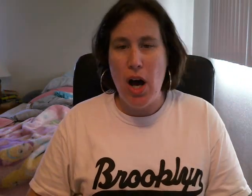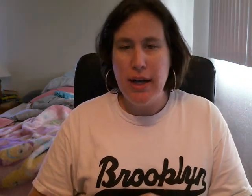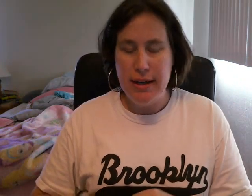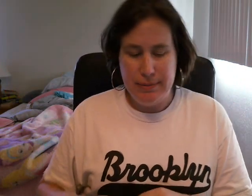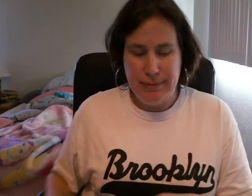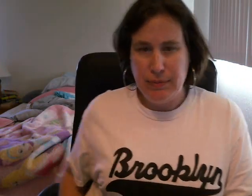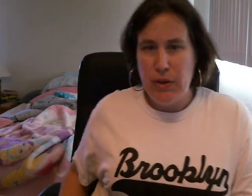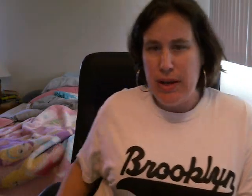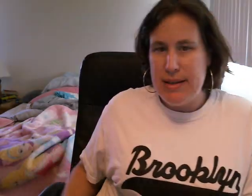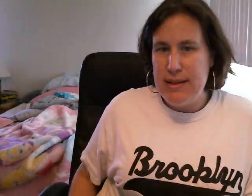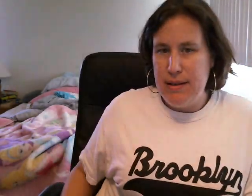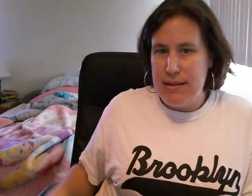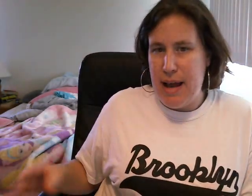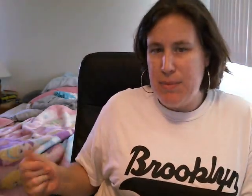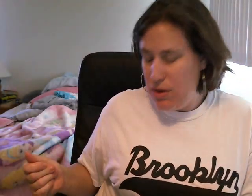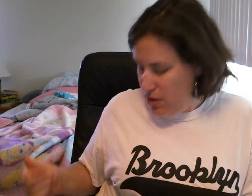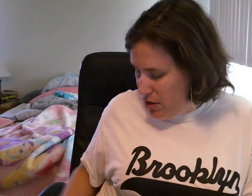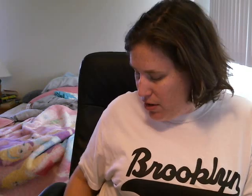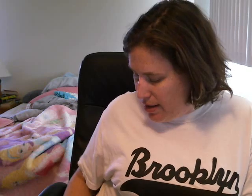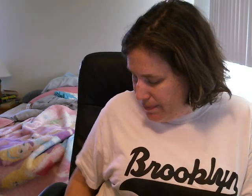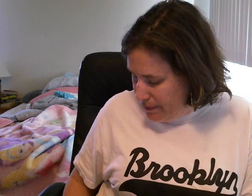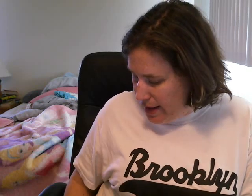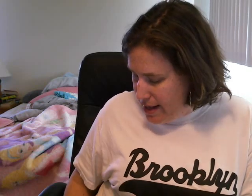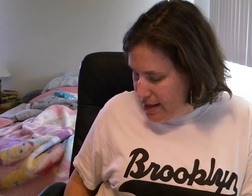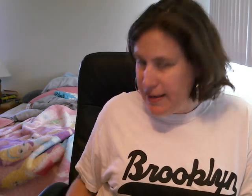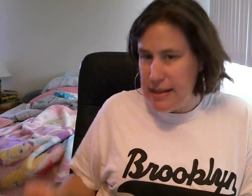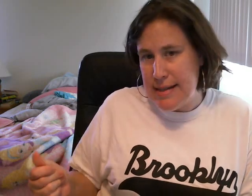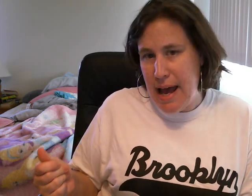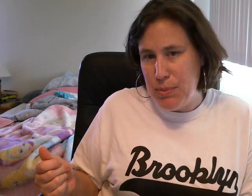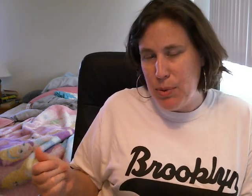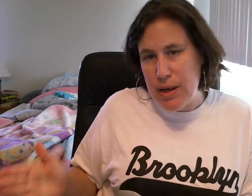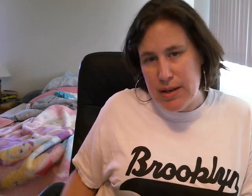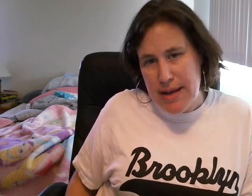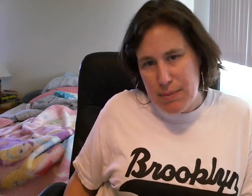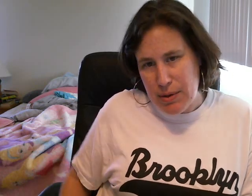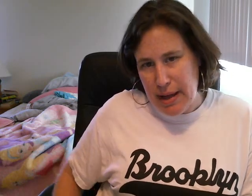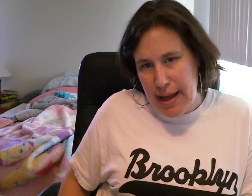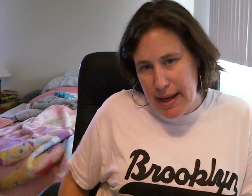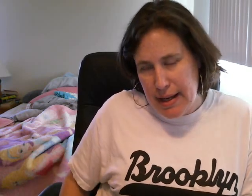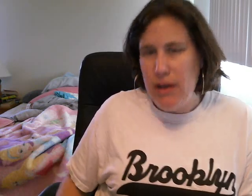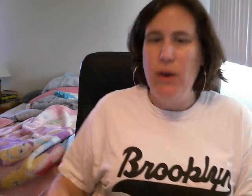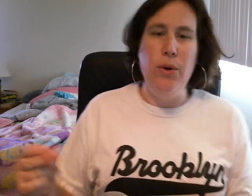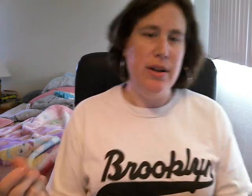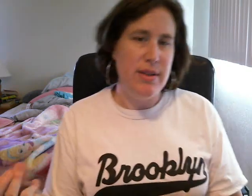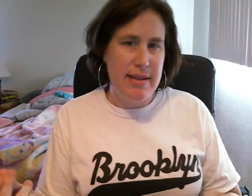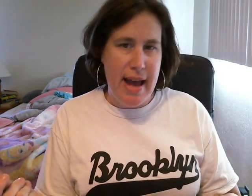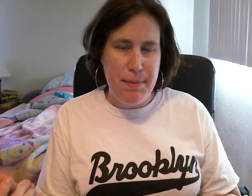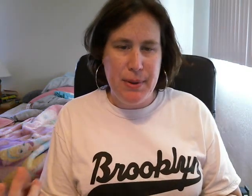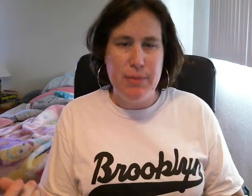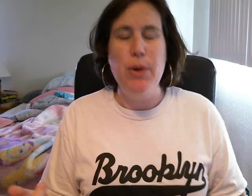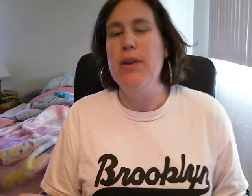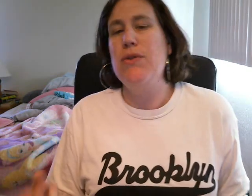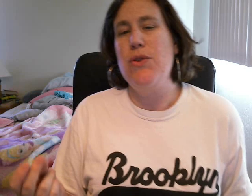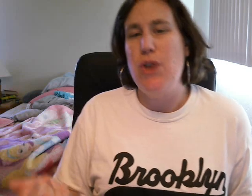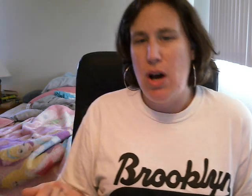Dog. You can tap your leg and then snap, or you can tap your leg, or you can just snap. Both of those are dog.